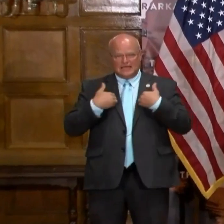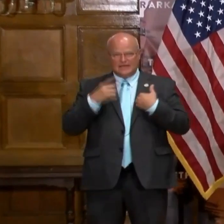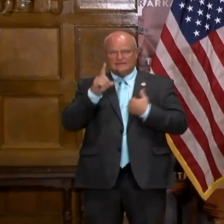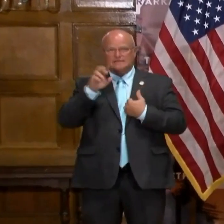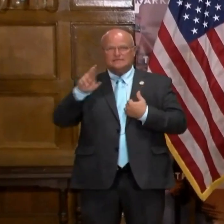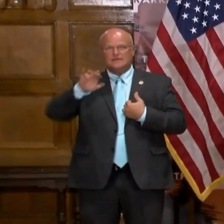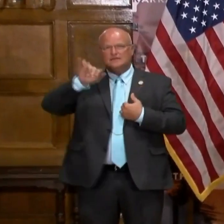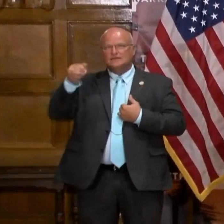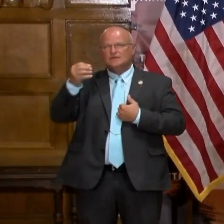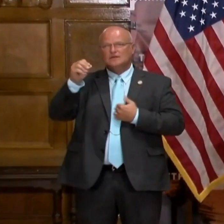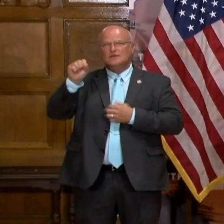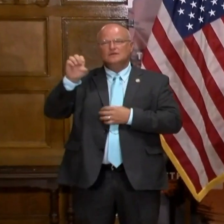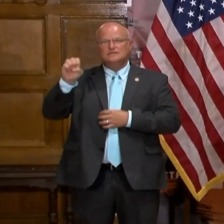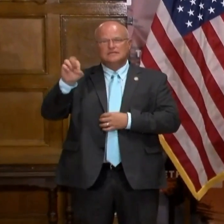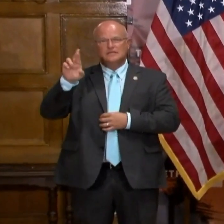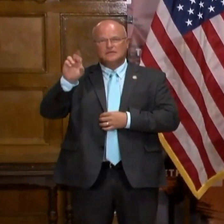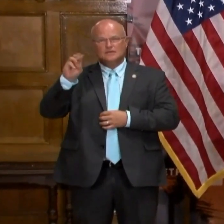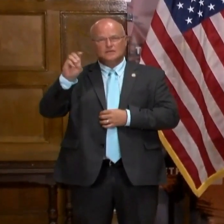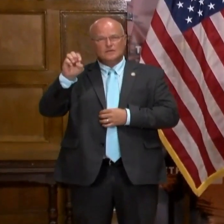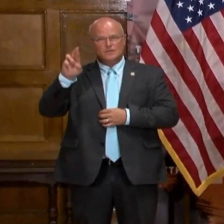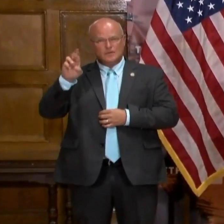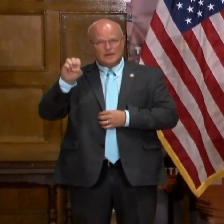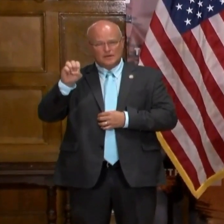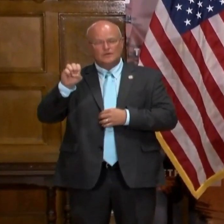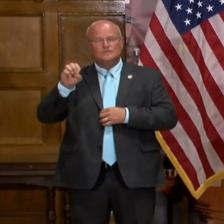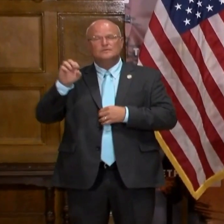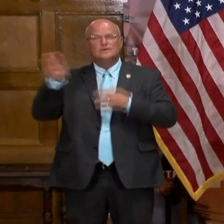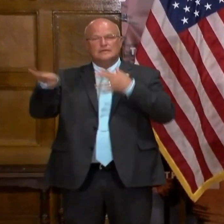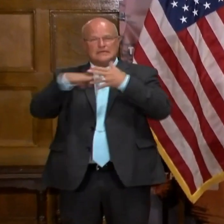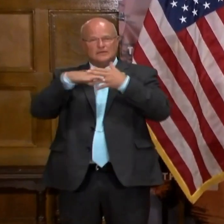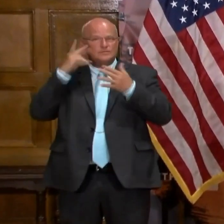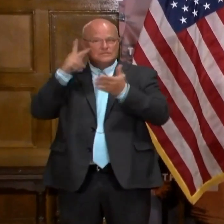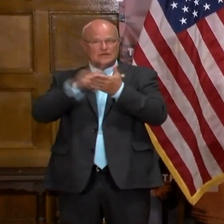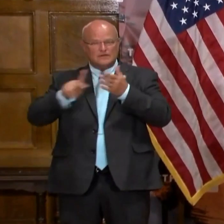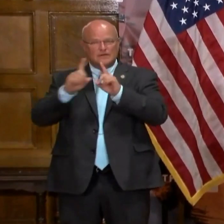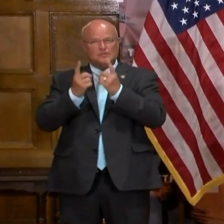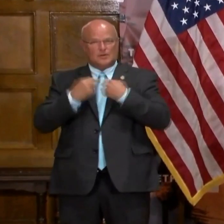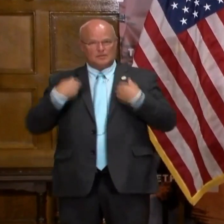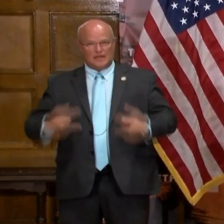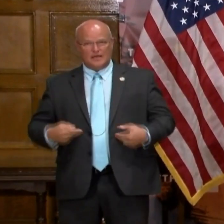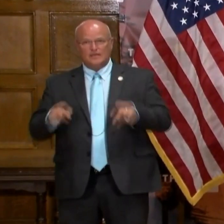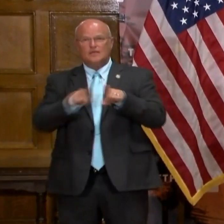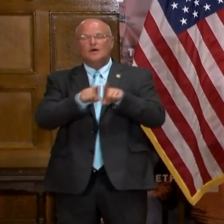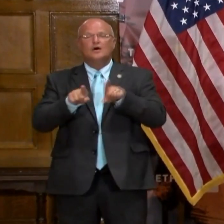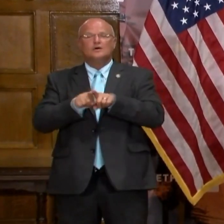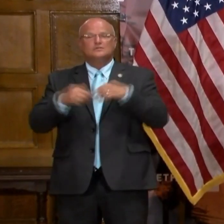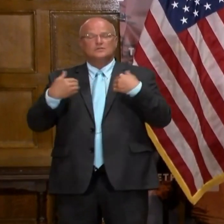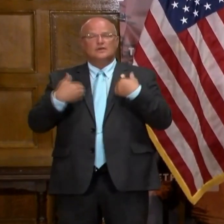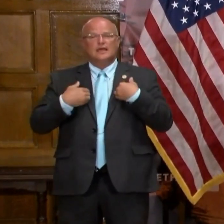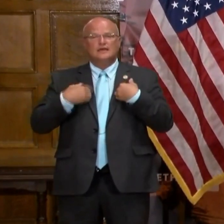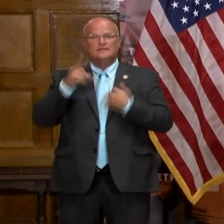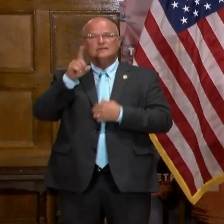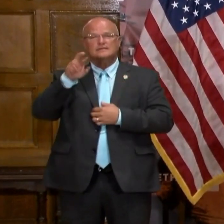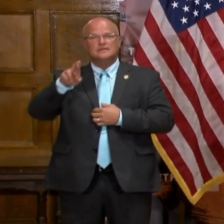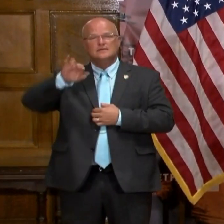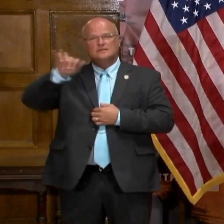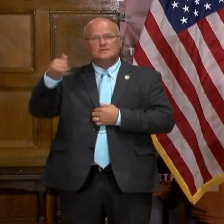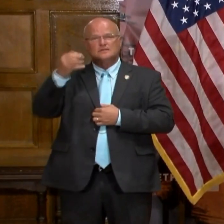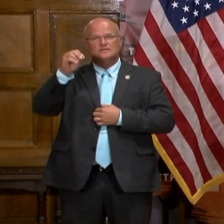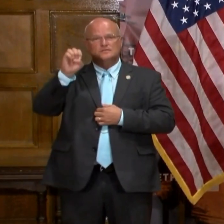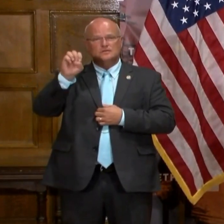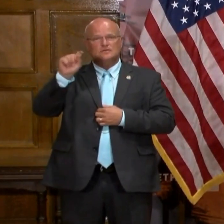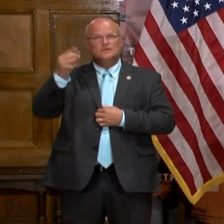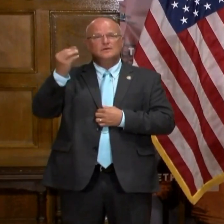by Dr. Jose Romero, Interim Secretary of the Department of Health. I'm also joined today by Dr. Joe